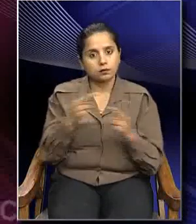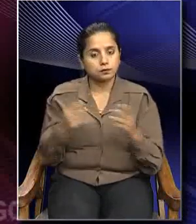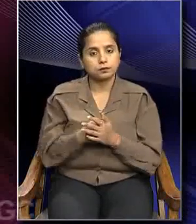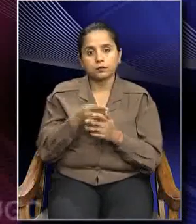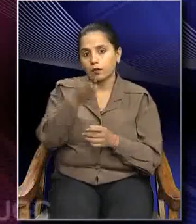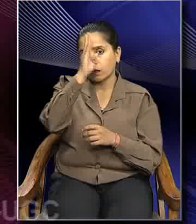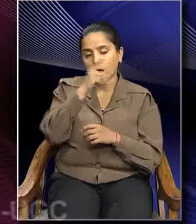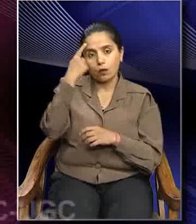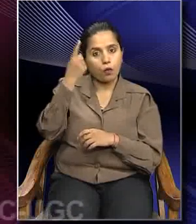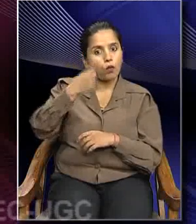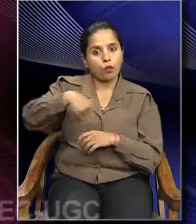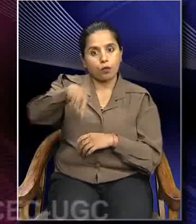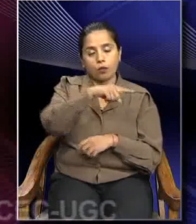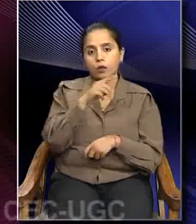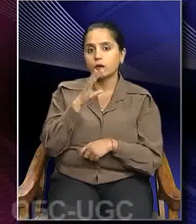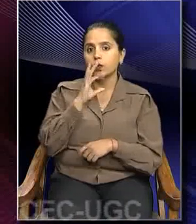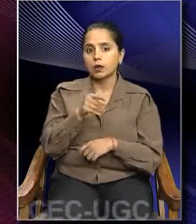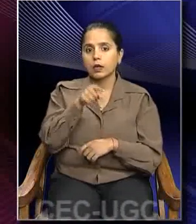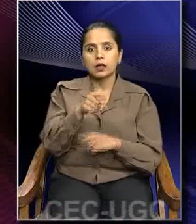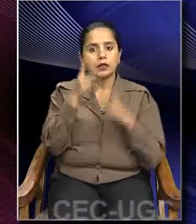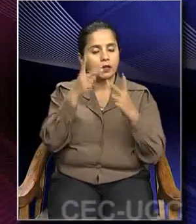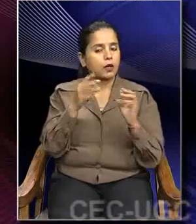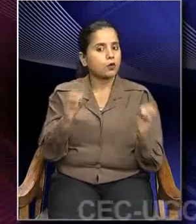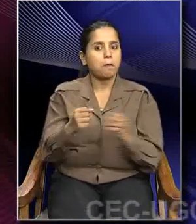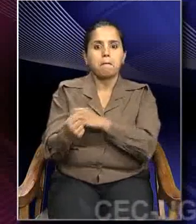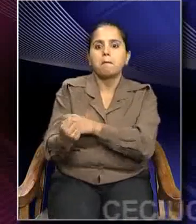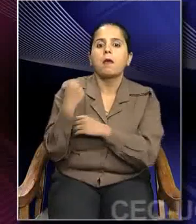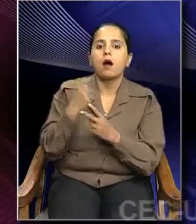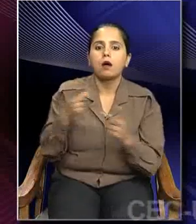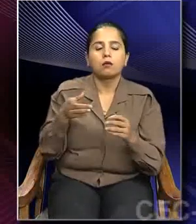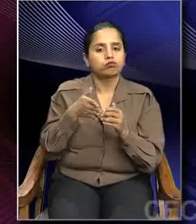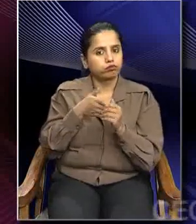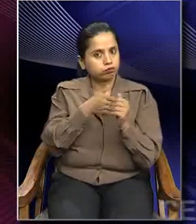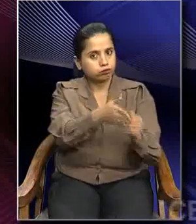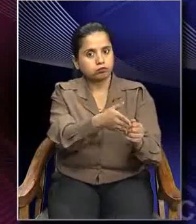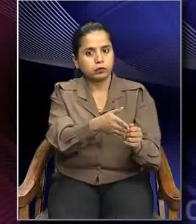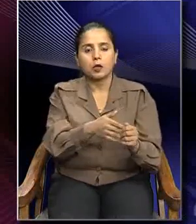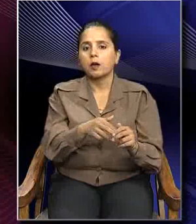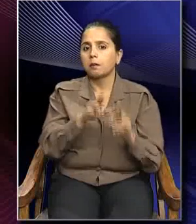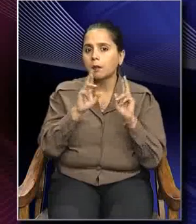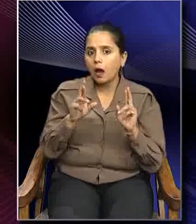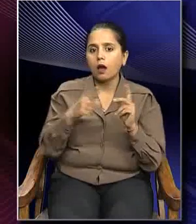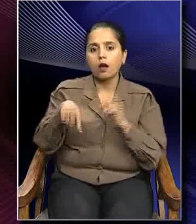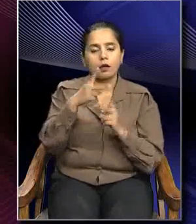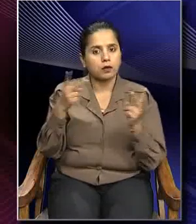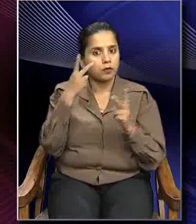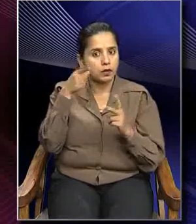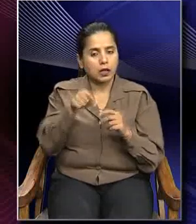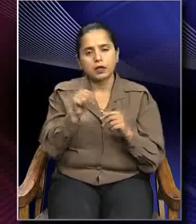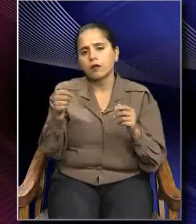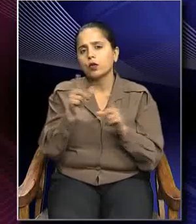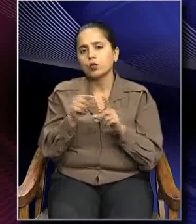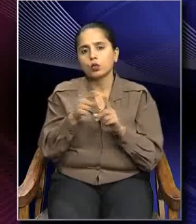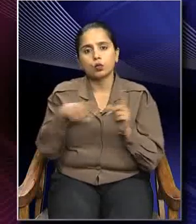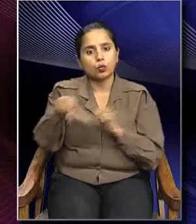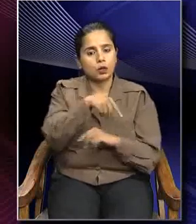God for them is an unseen power who guides us and instructs us to do certain karmas in